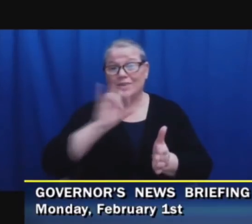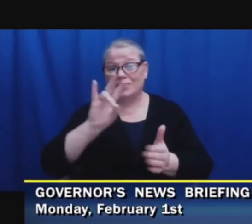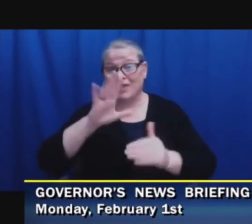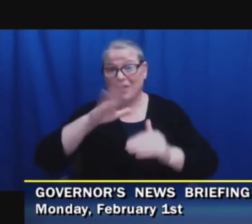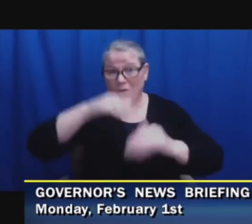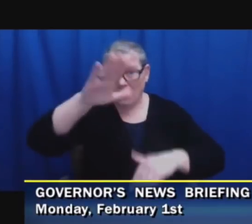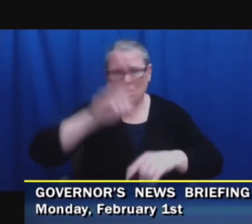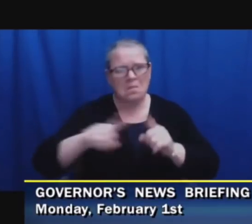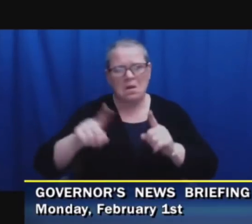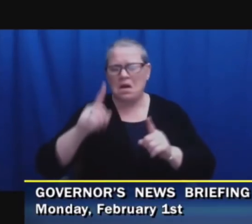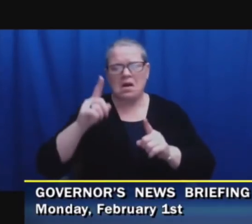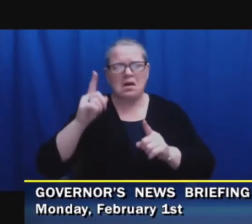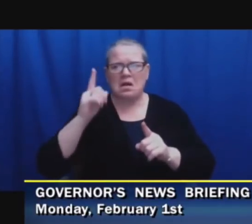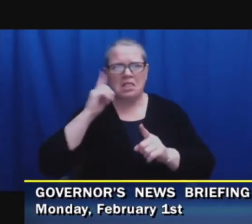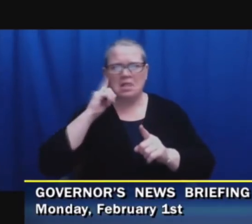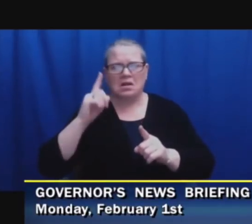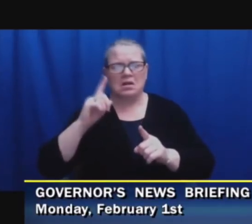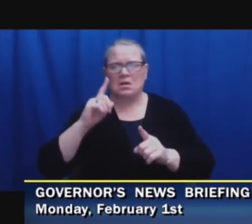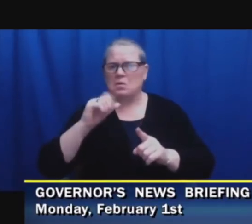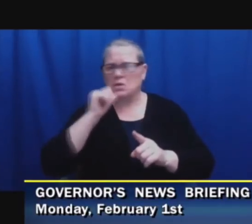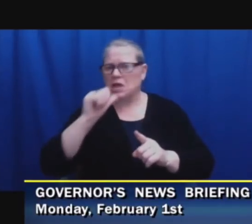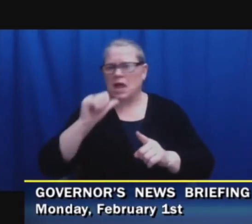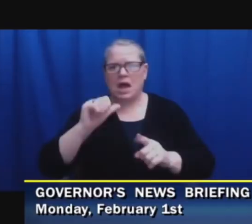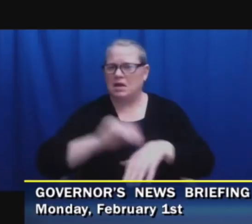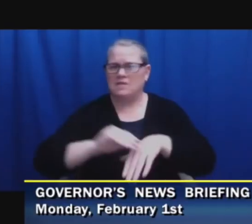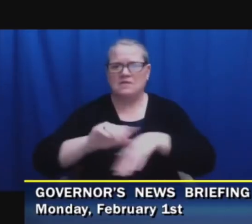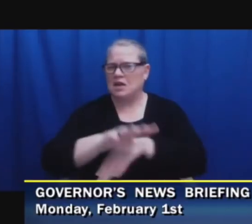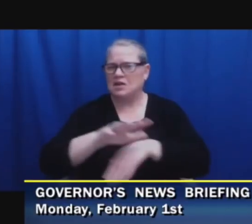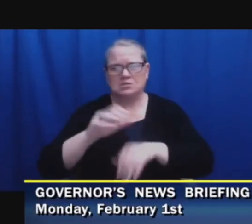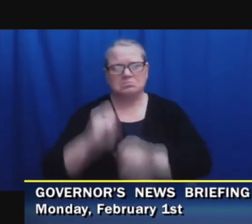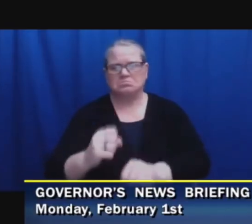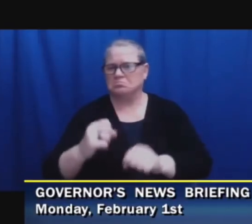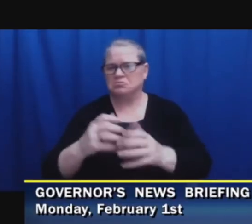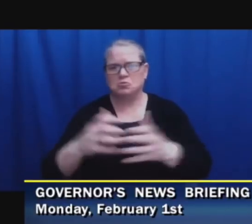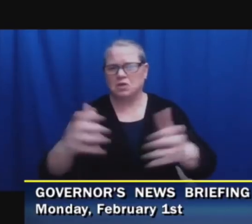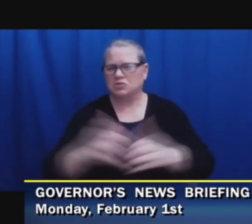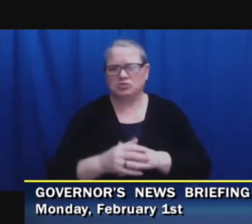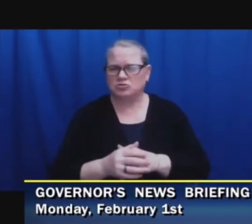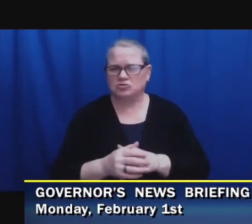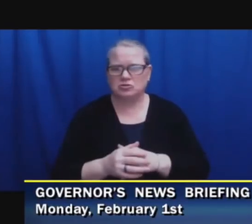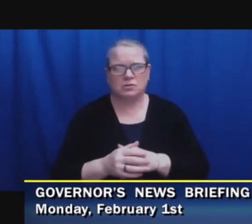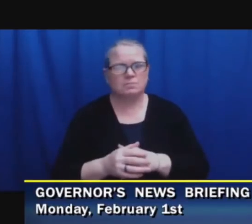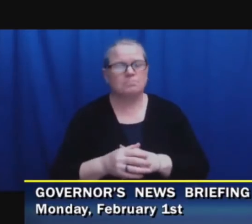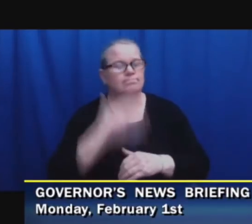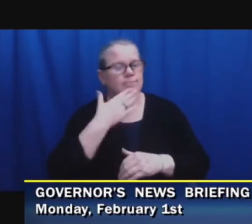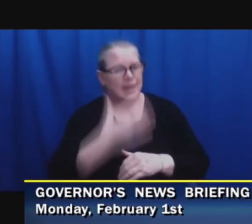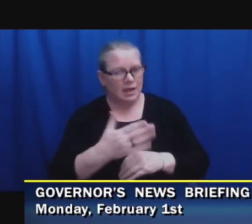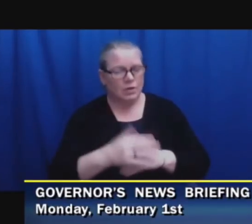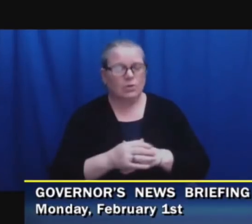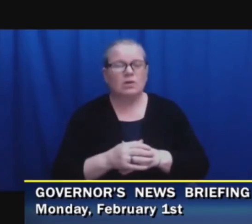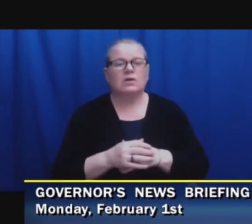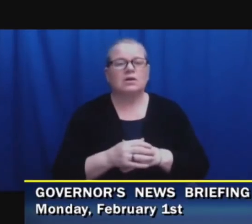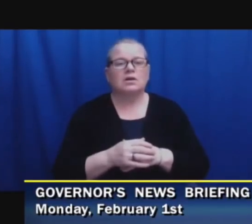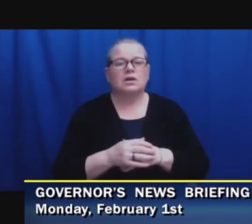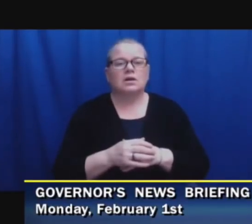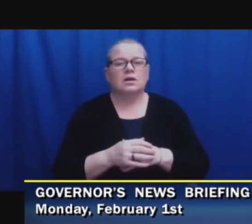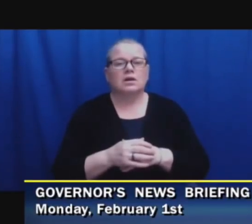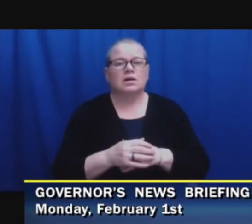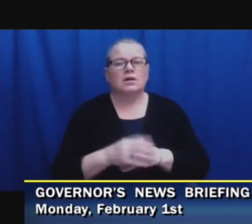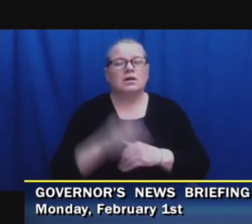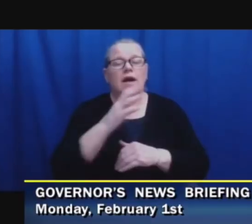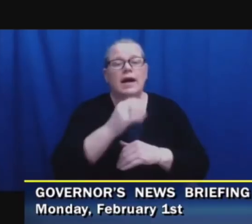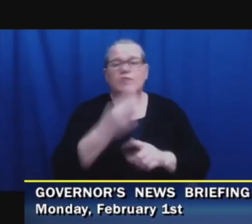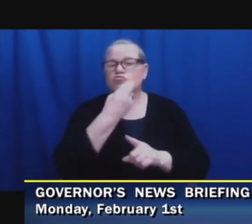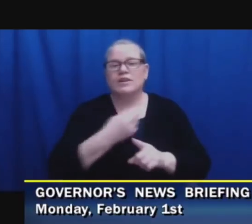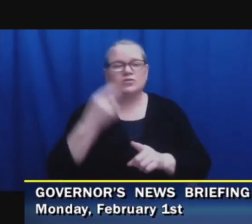many towns would fall into that category. Thanks. And finally, Josh, on the community spread in